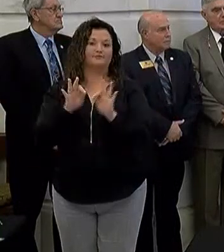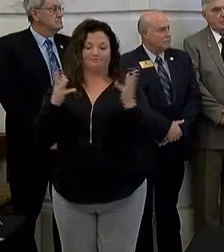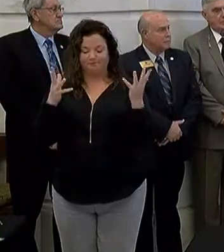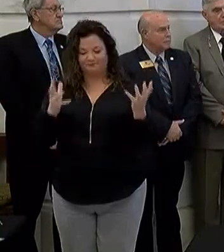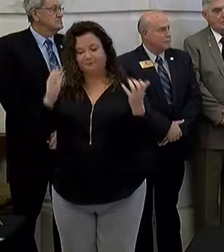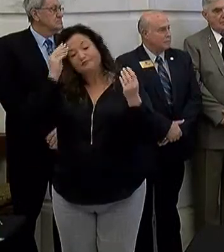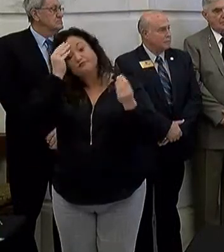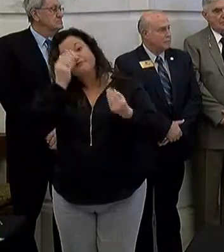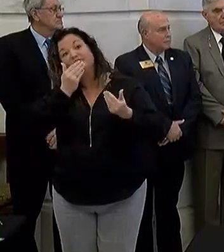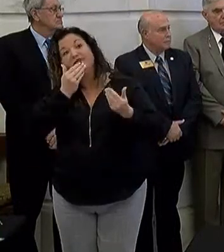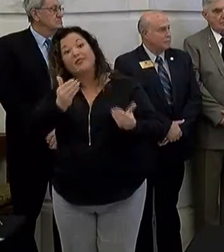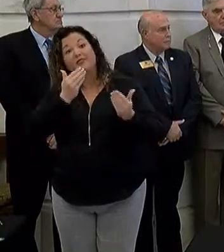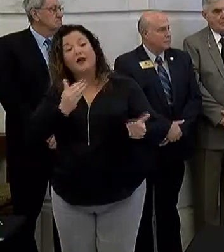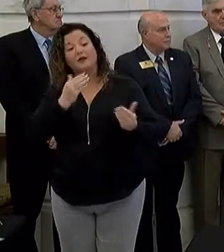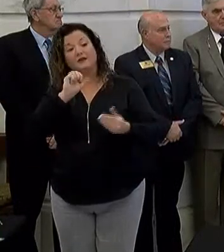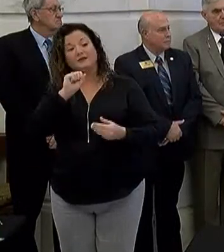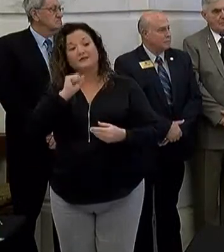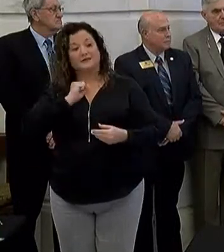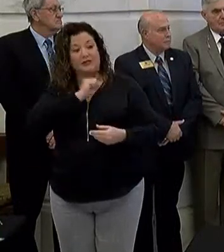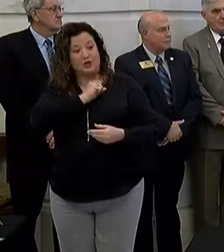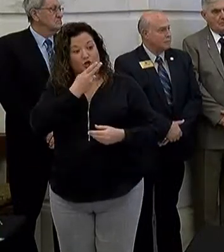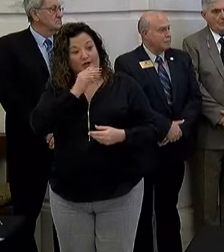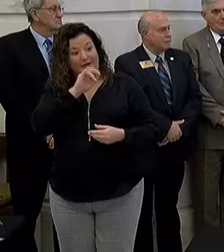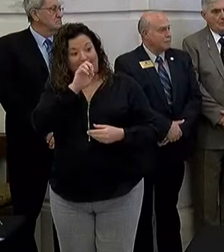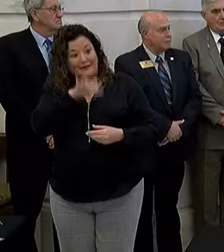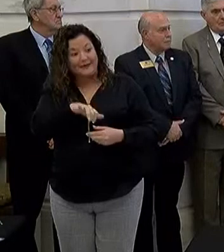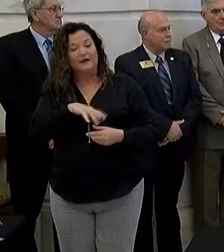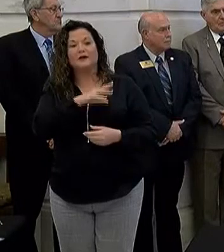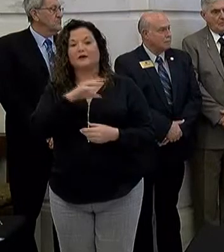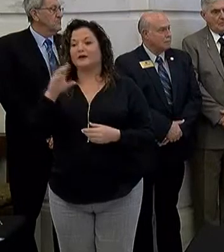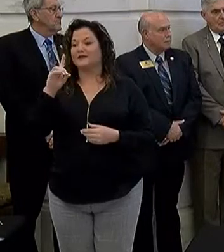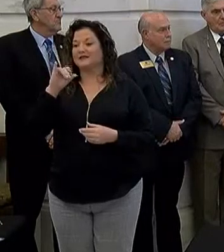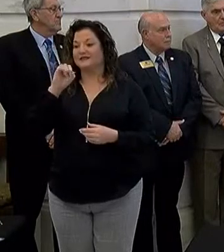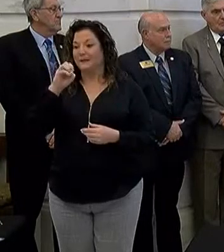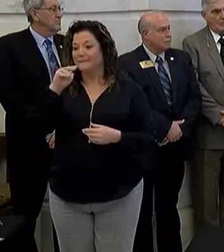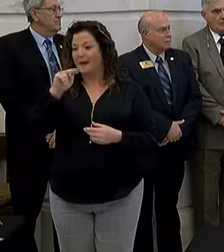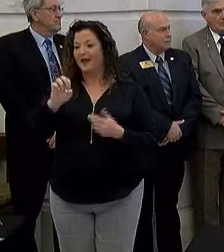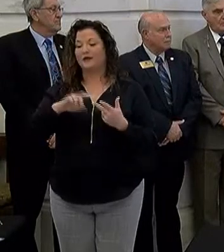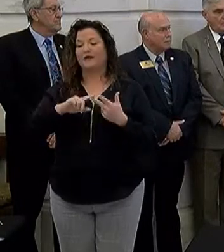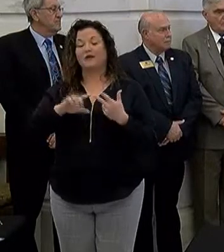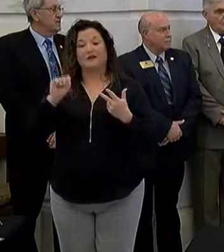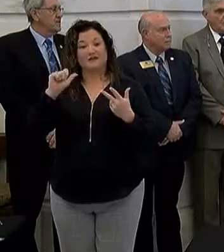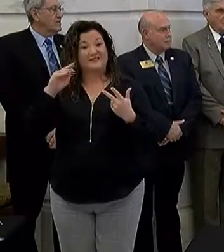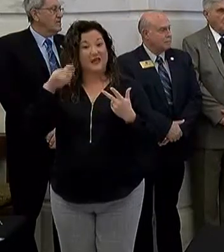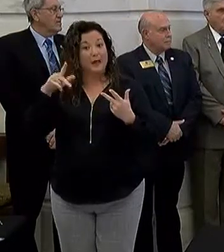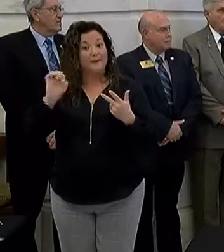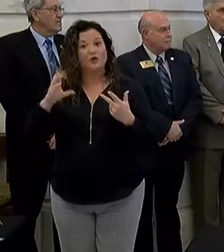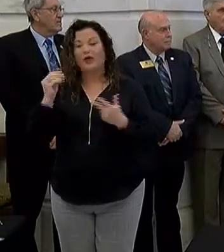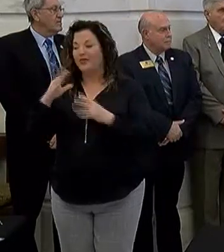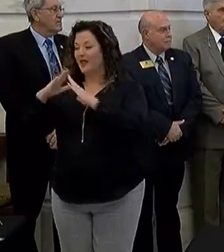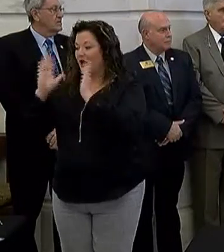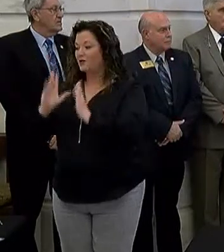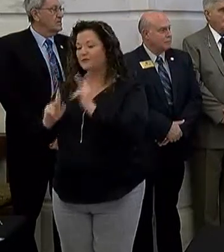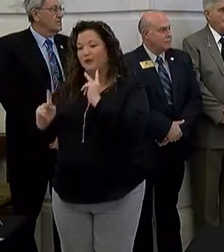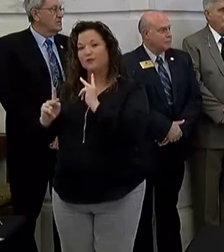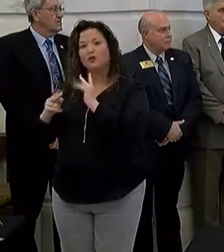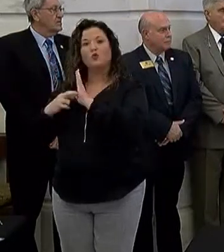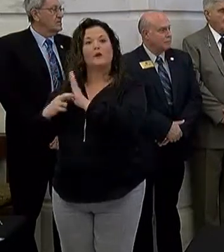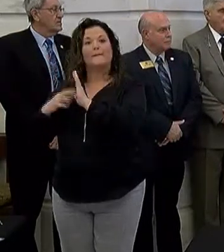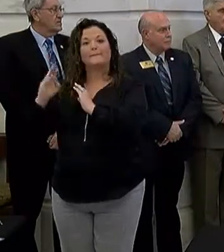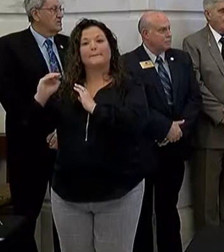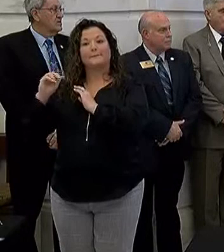thank Senator Hickey, Senator Dismang, Senator Sample, and then clearly on the House end, Representative